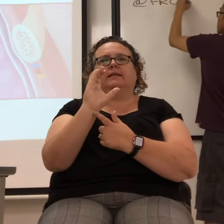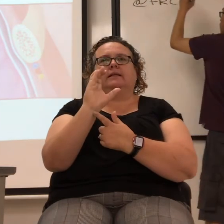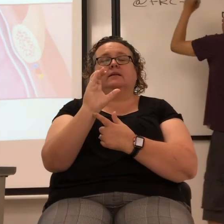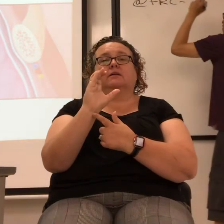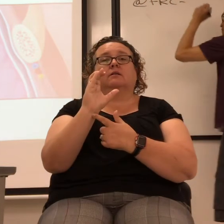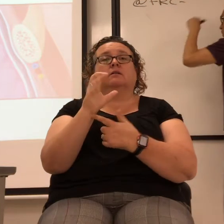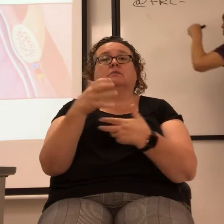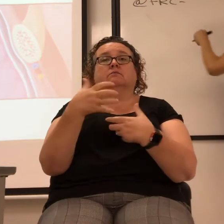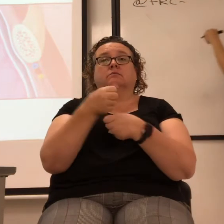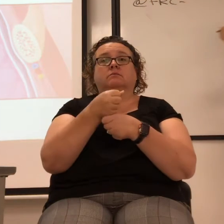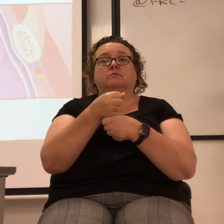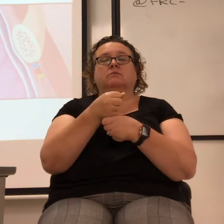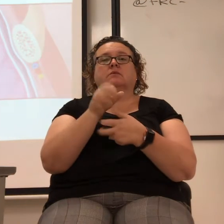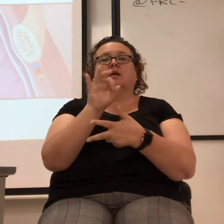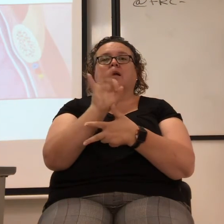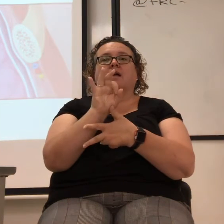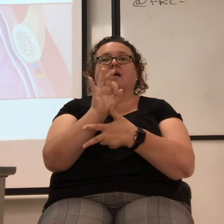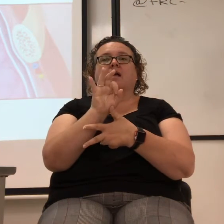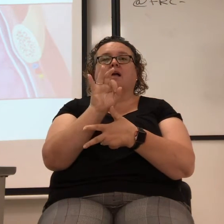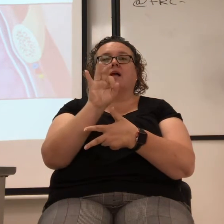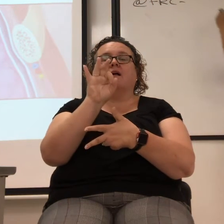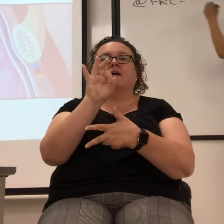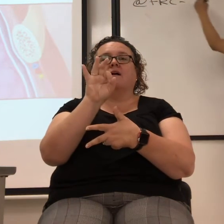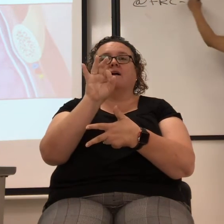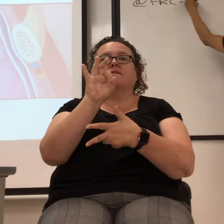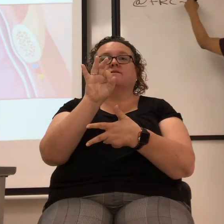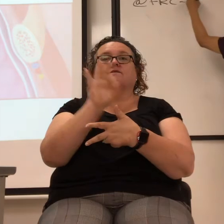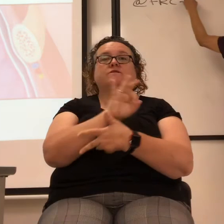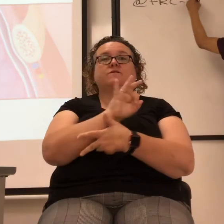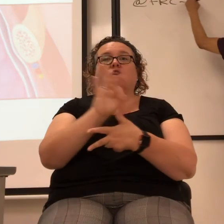which stands for functional residual capacity.